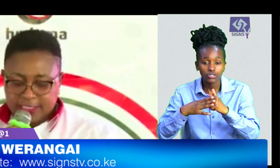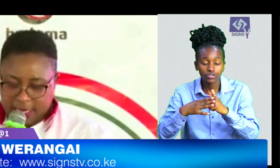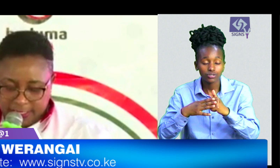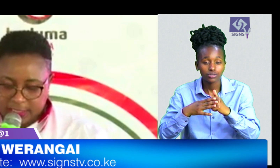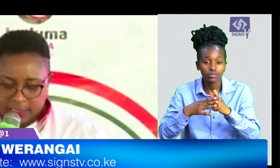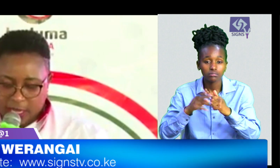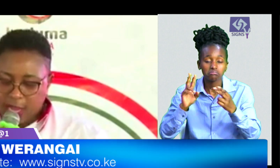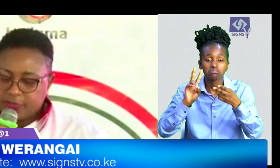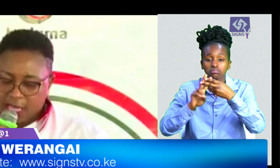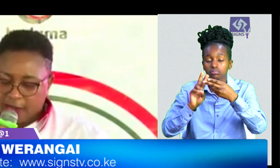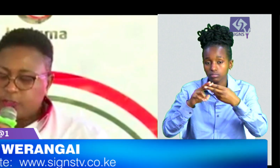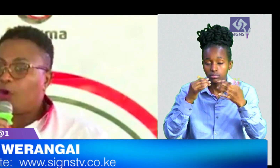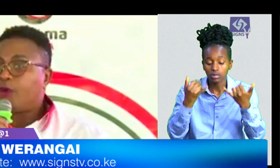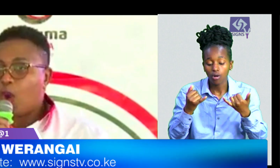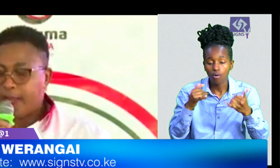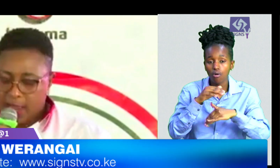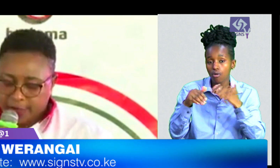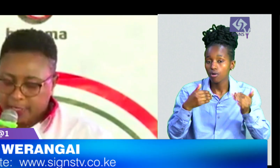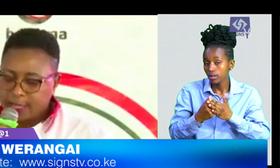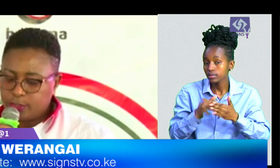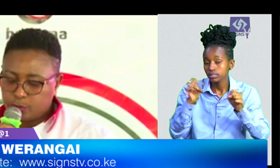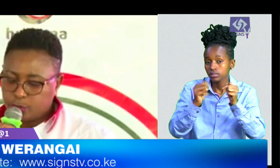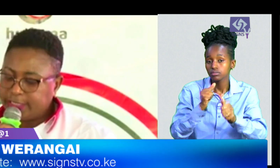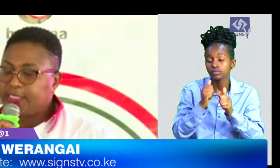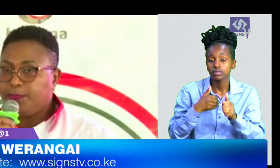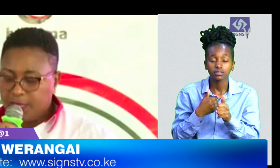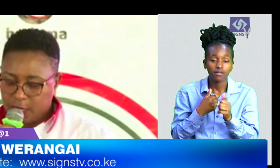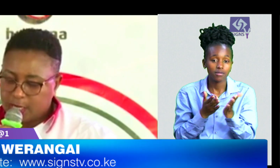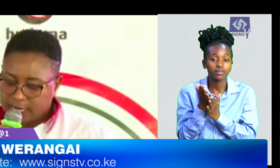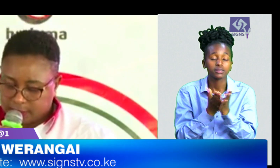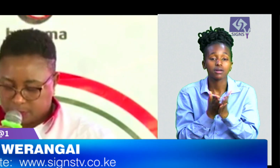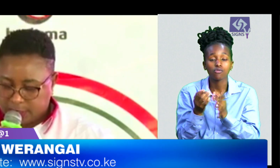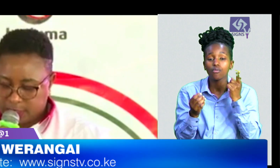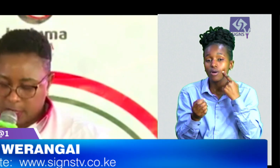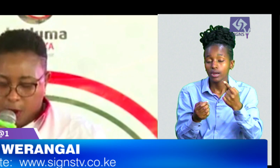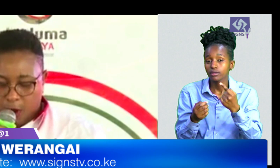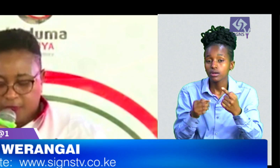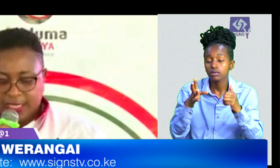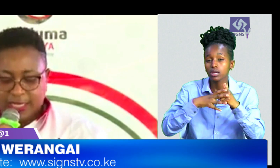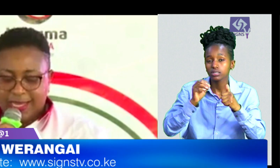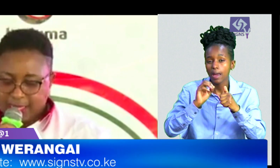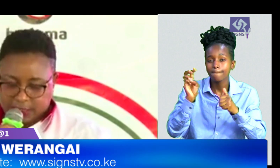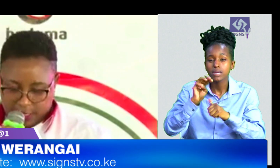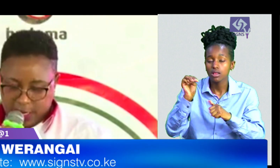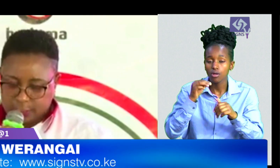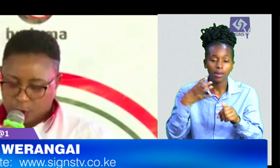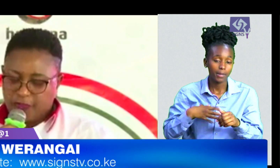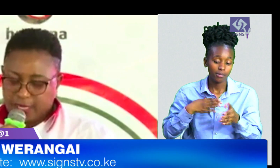These channels have served over 120 million customers over the last 10 years,